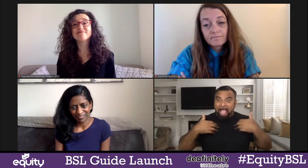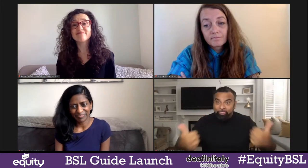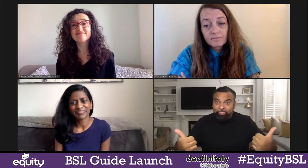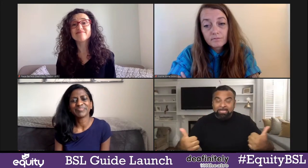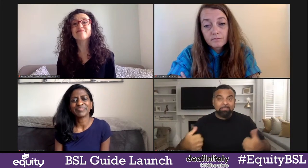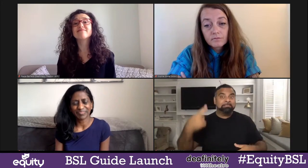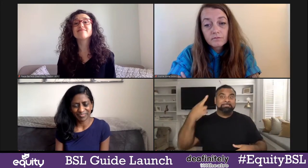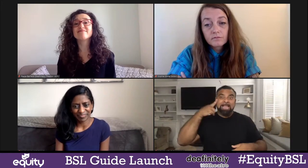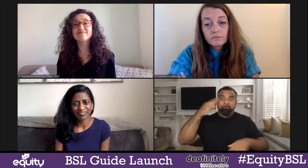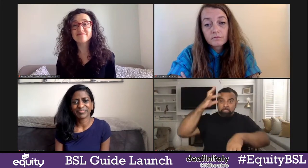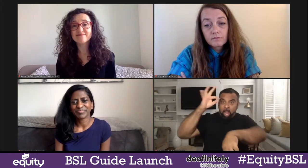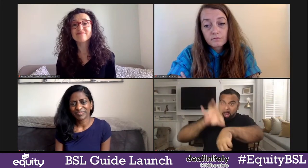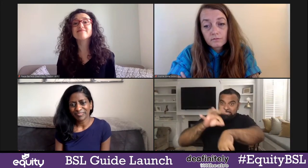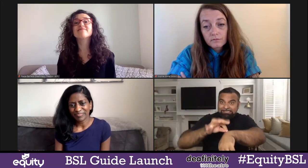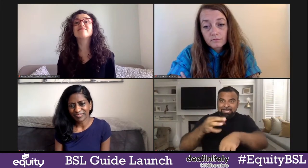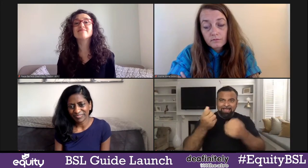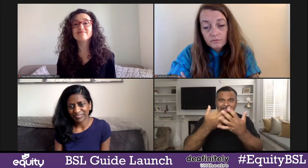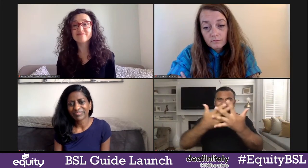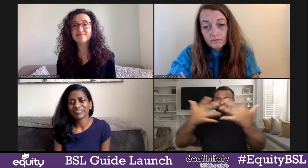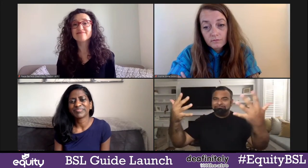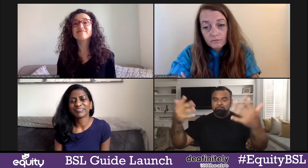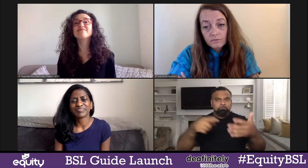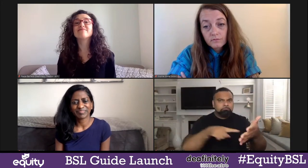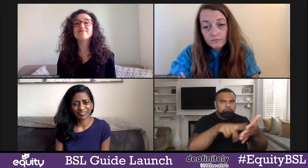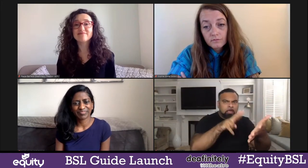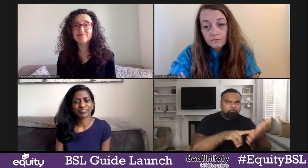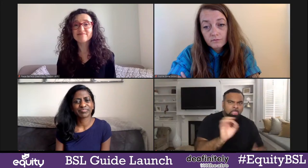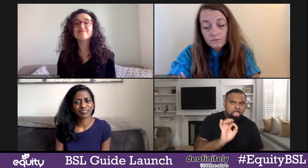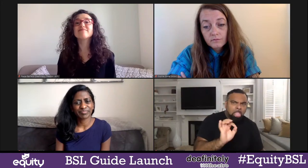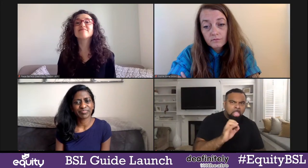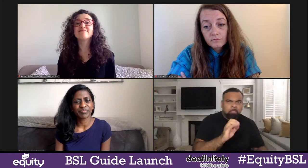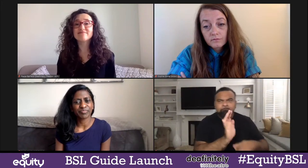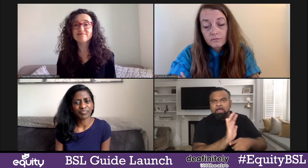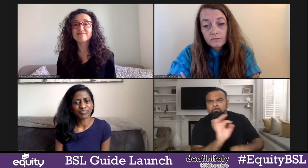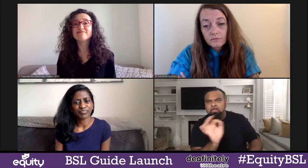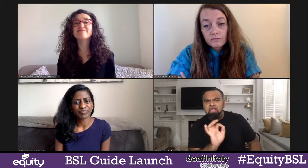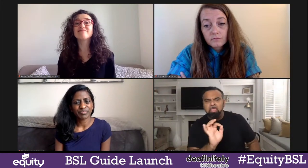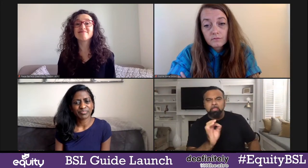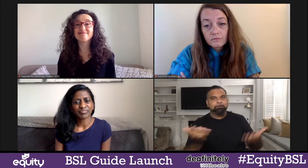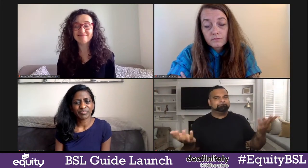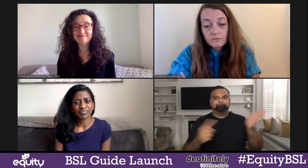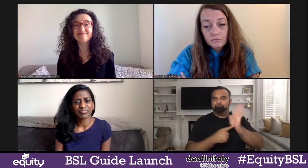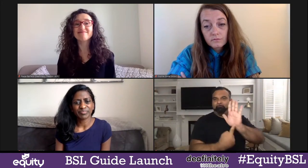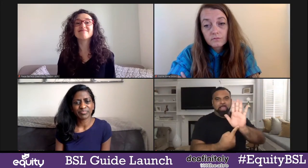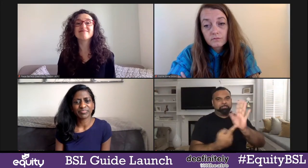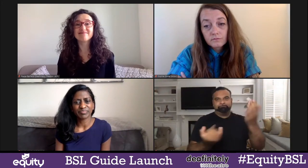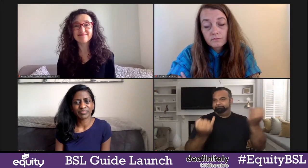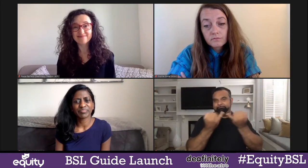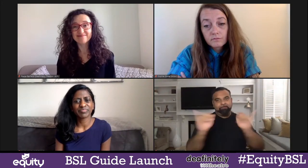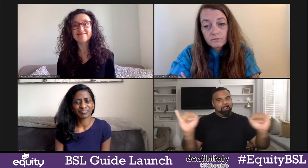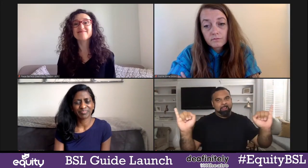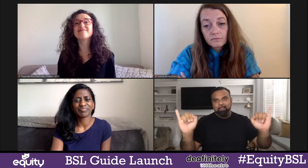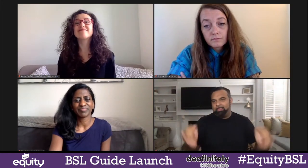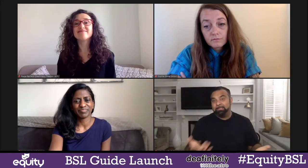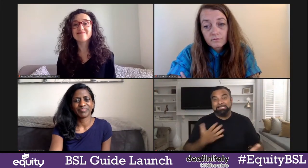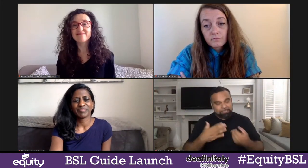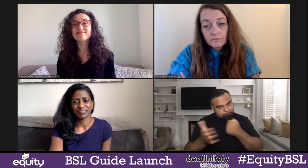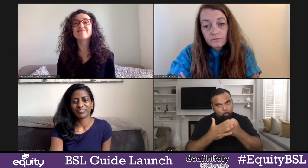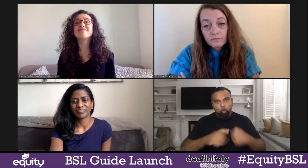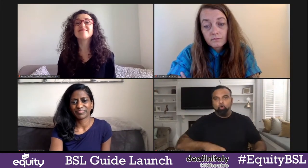there are deaf occupational therapists, there are deaf psychiatrists, there are deaf psychologists. But again, they're not represented on